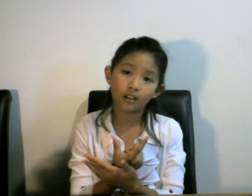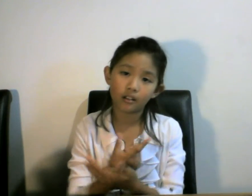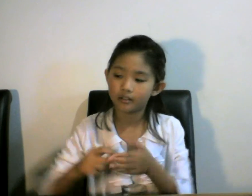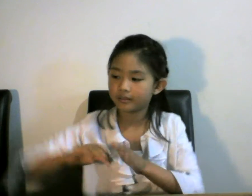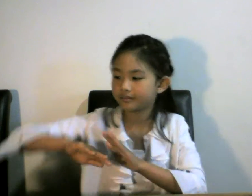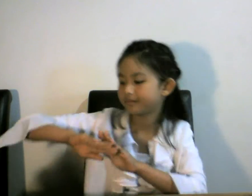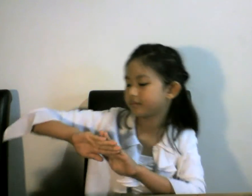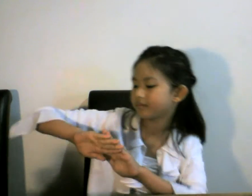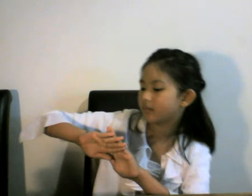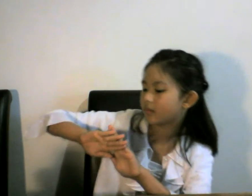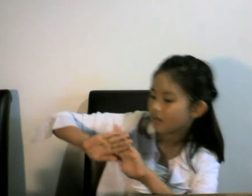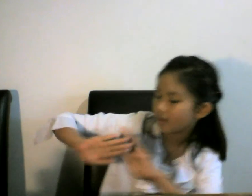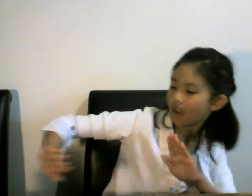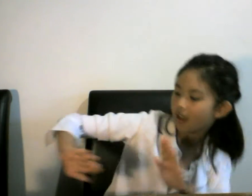You're gonna leave 'em all in